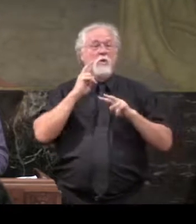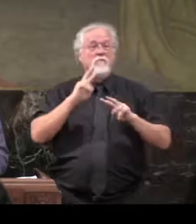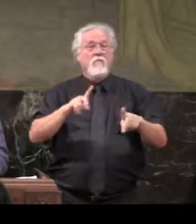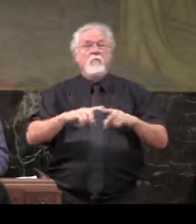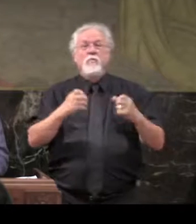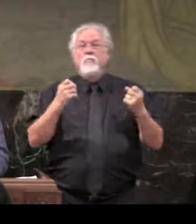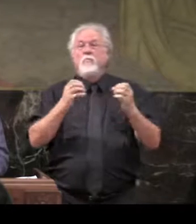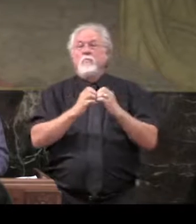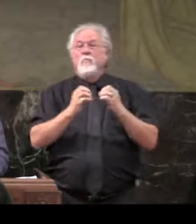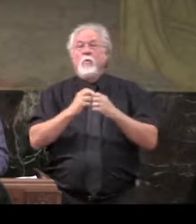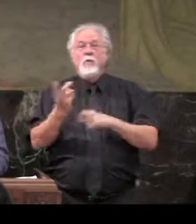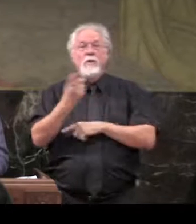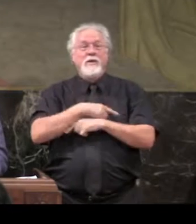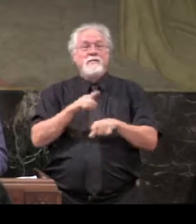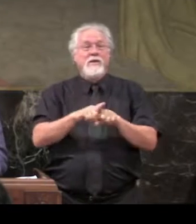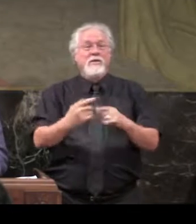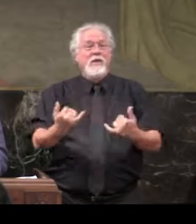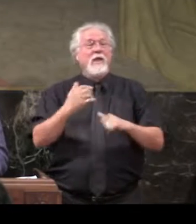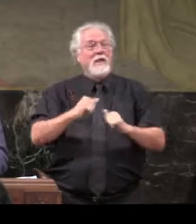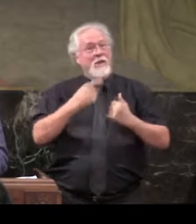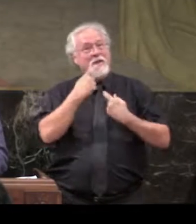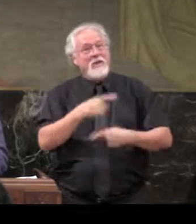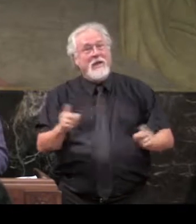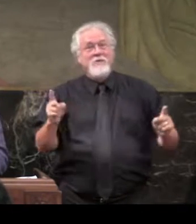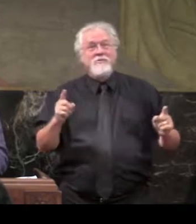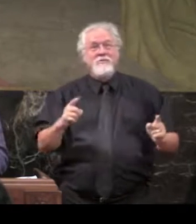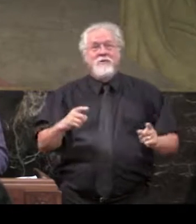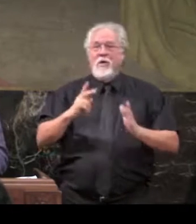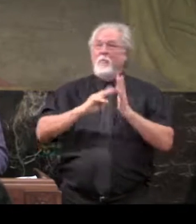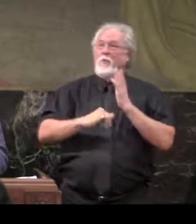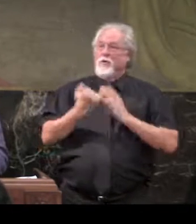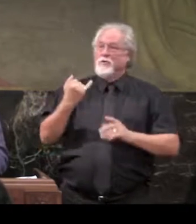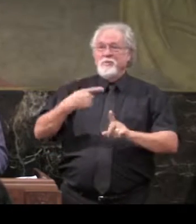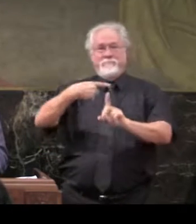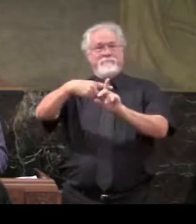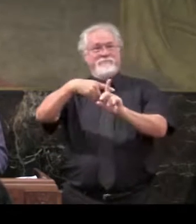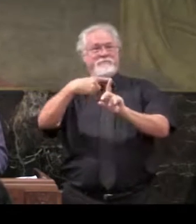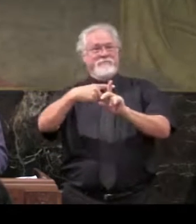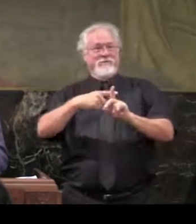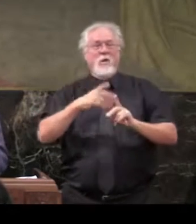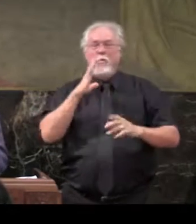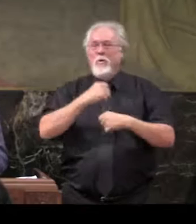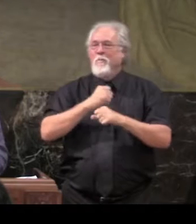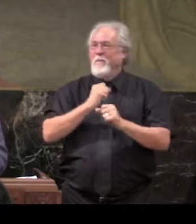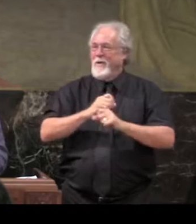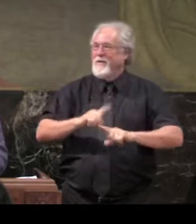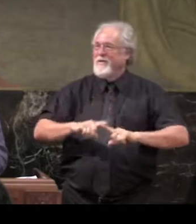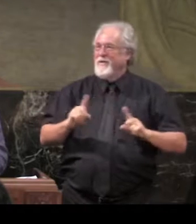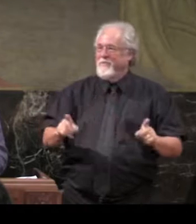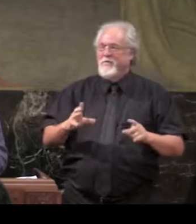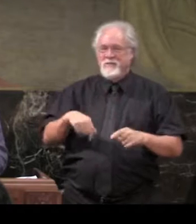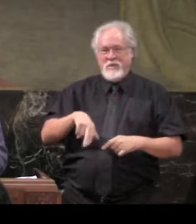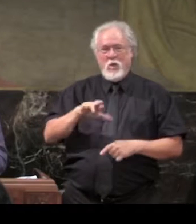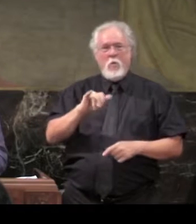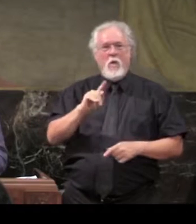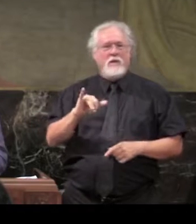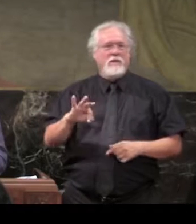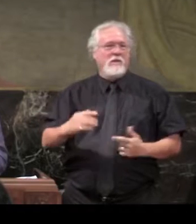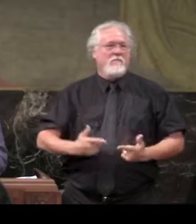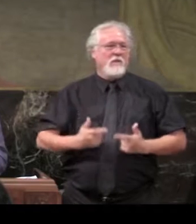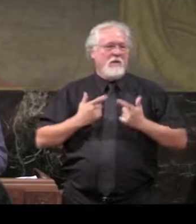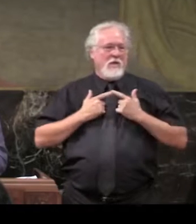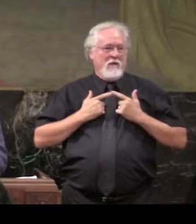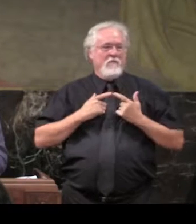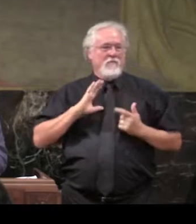many more days like today when we can announce projects for Louisiana that are going to make a difference in the quality of lives of